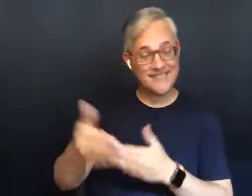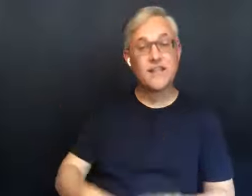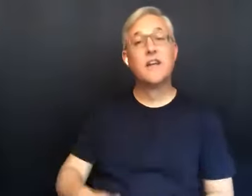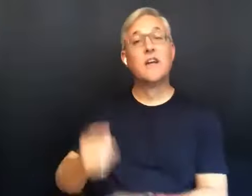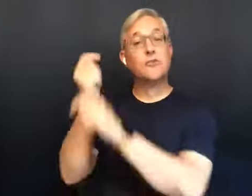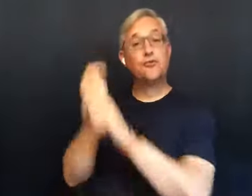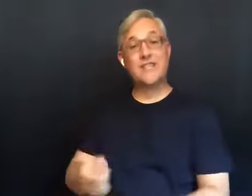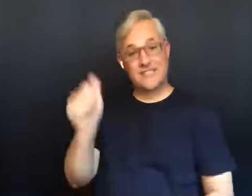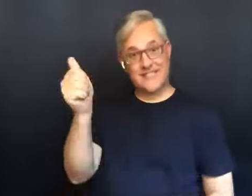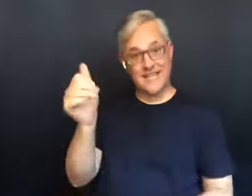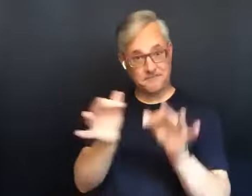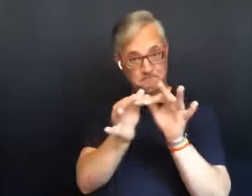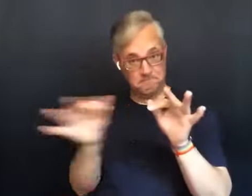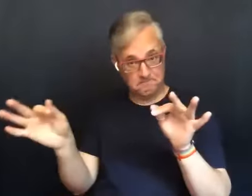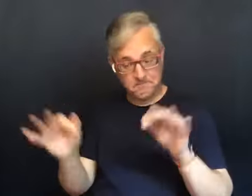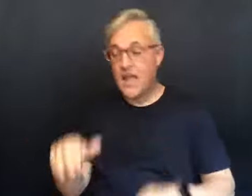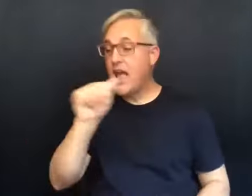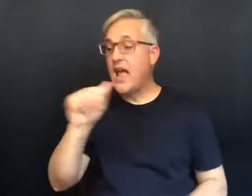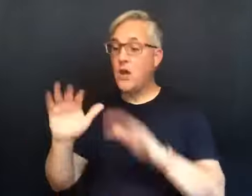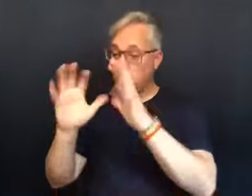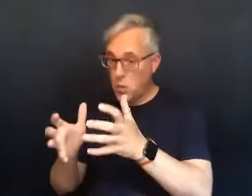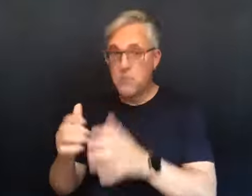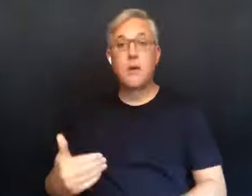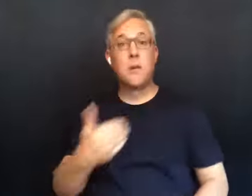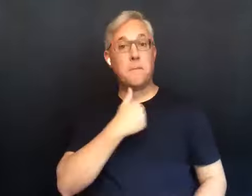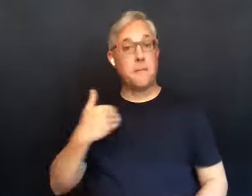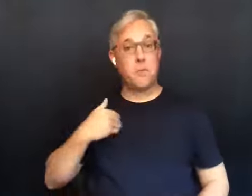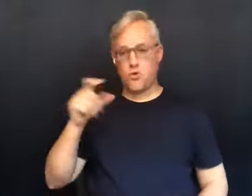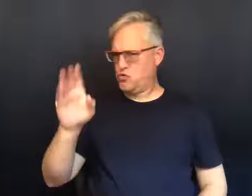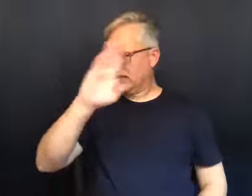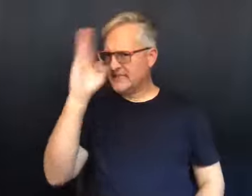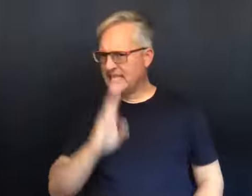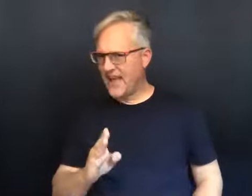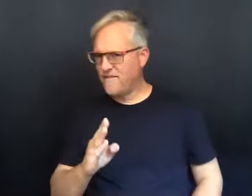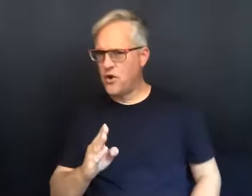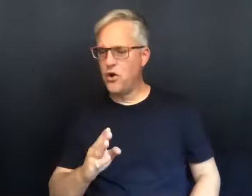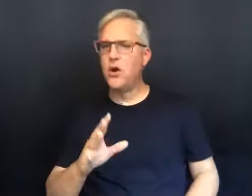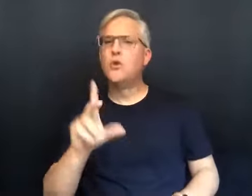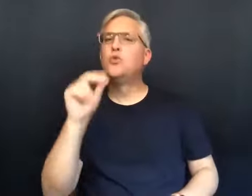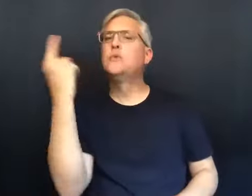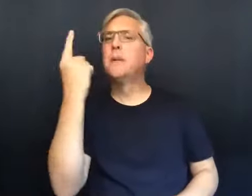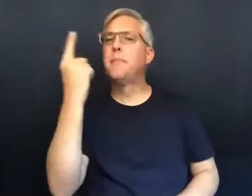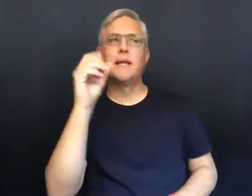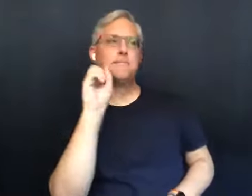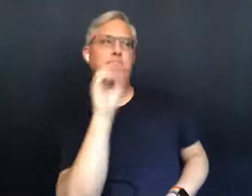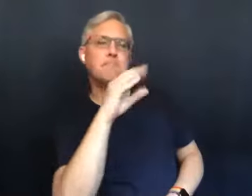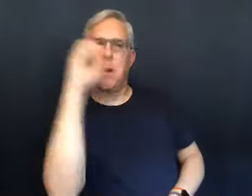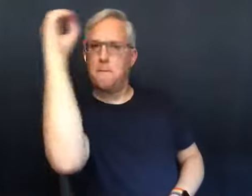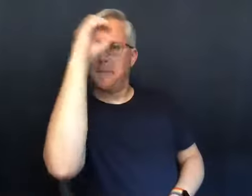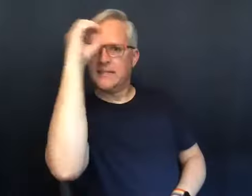if it is, there's an ask it basket next. So tradition 10, no AA group or member